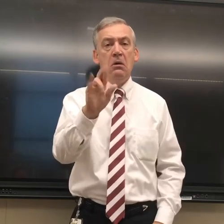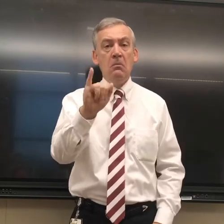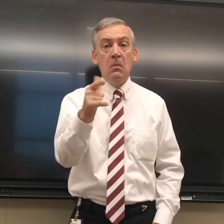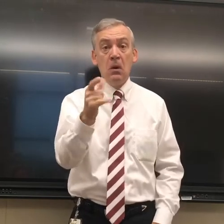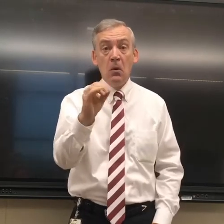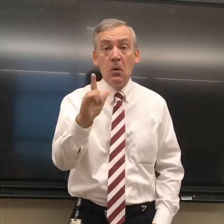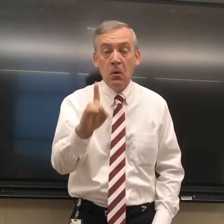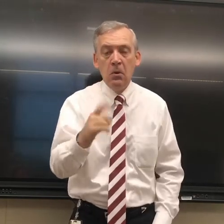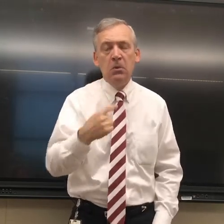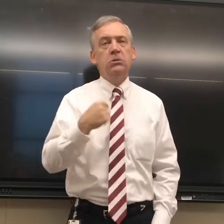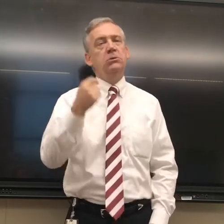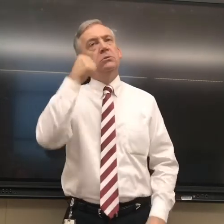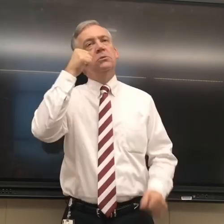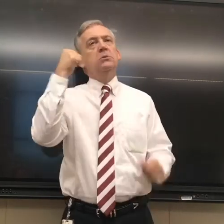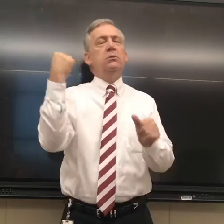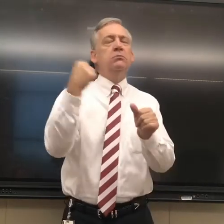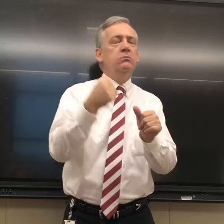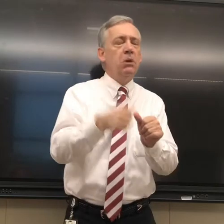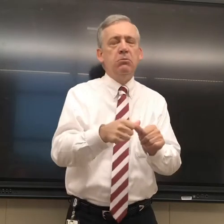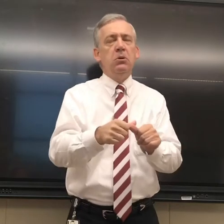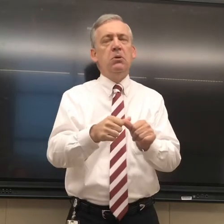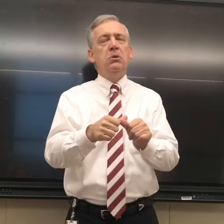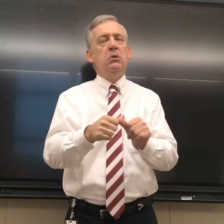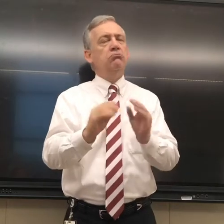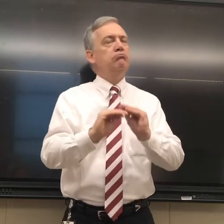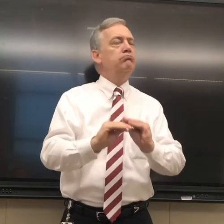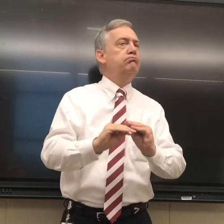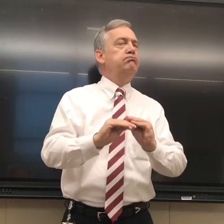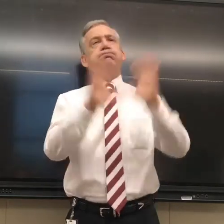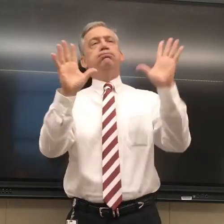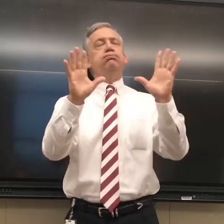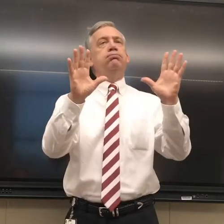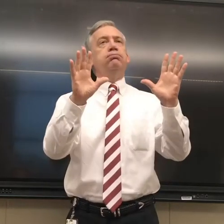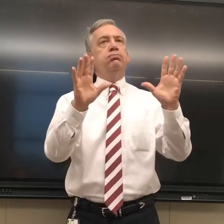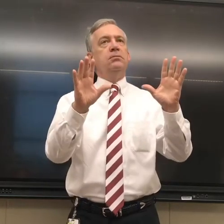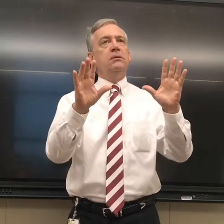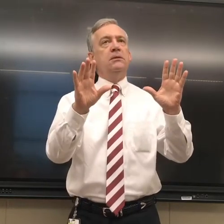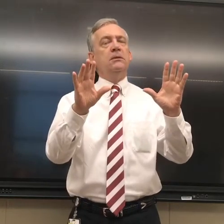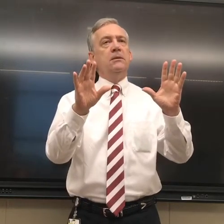I remember them vividly now as I desperately pass away the time.